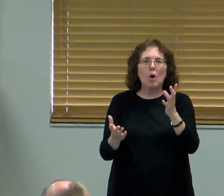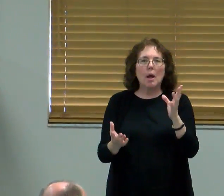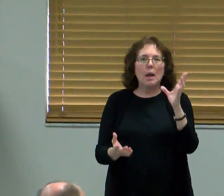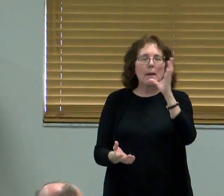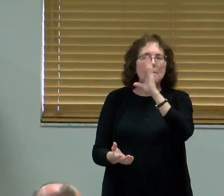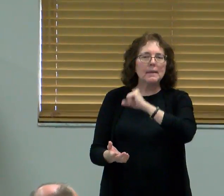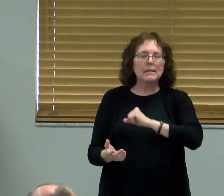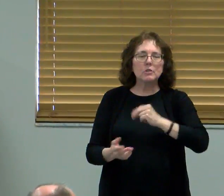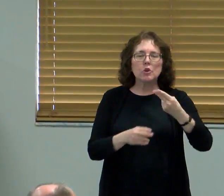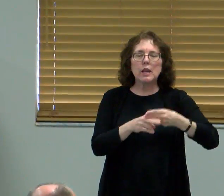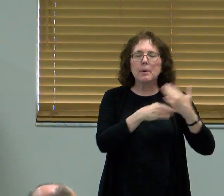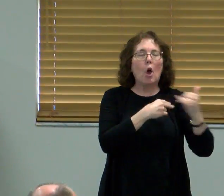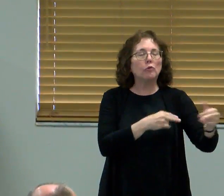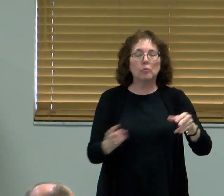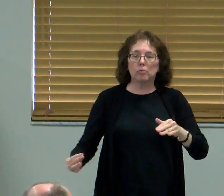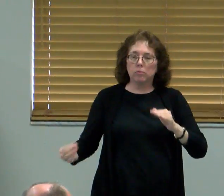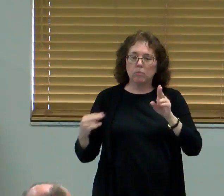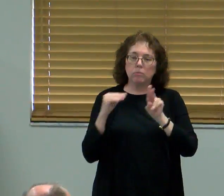misses her name being called.